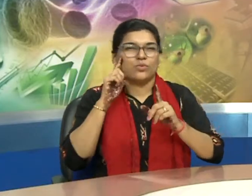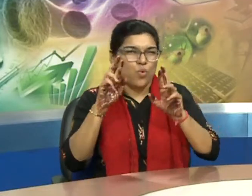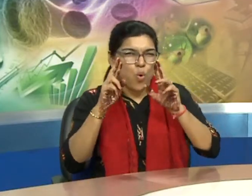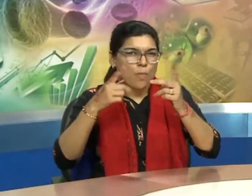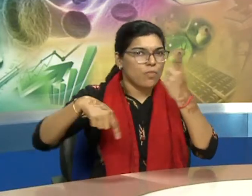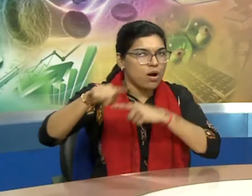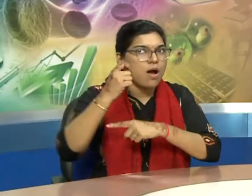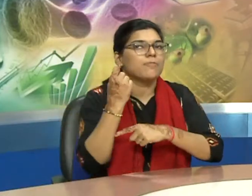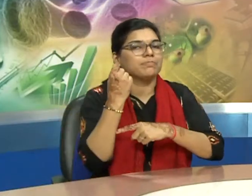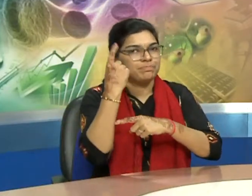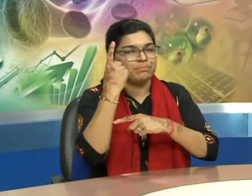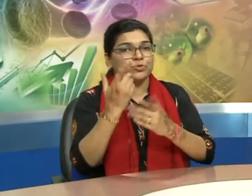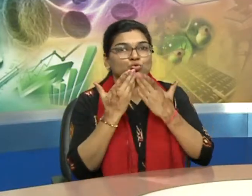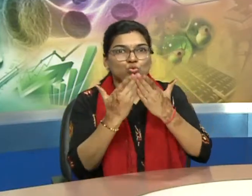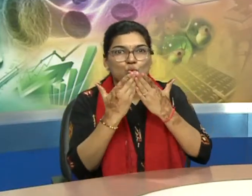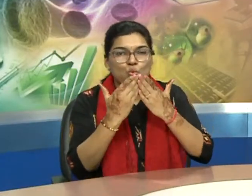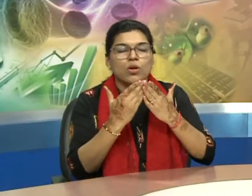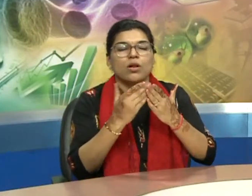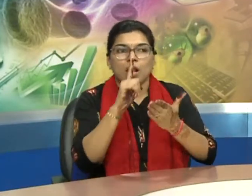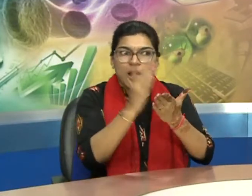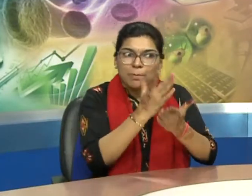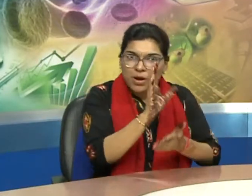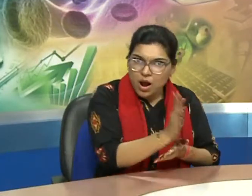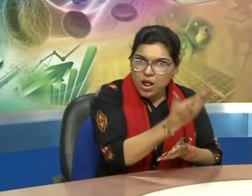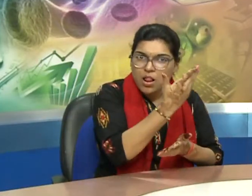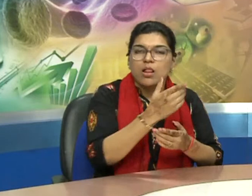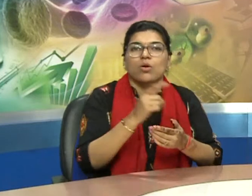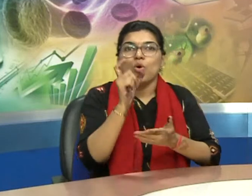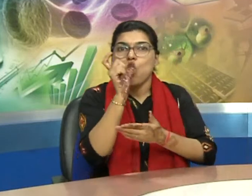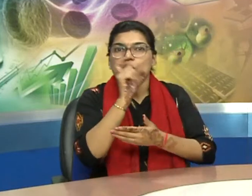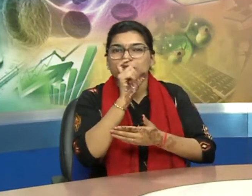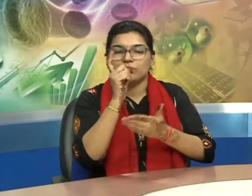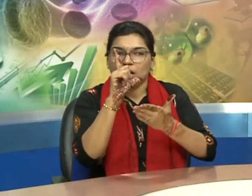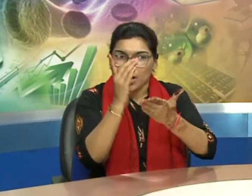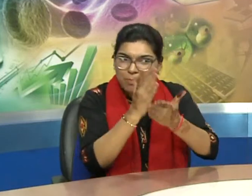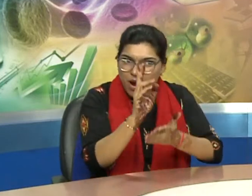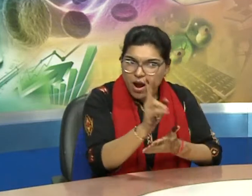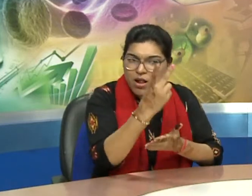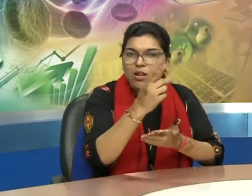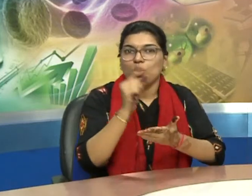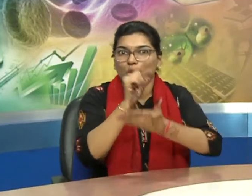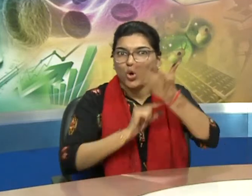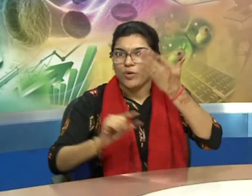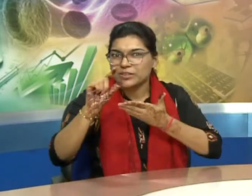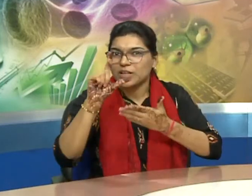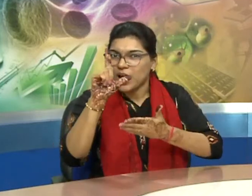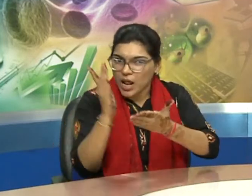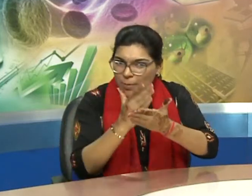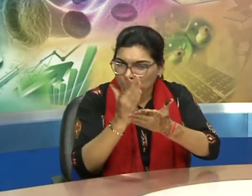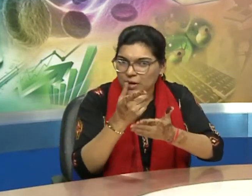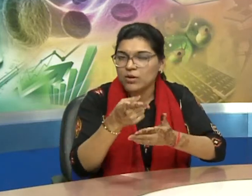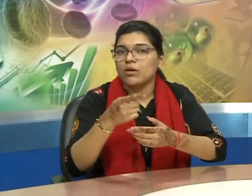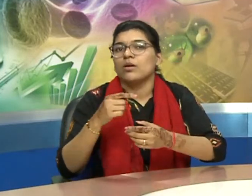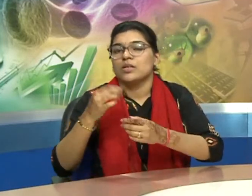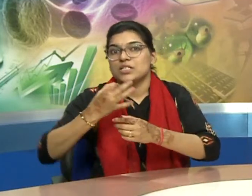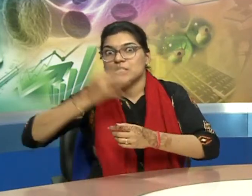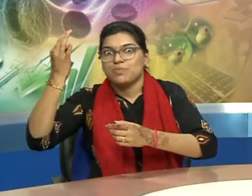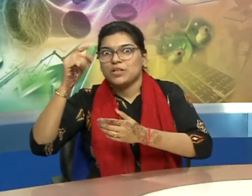So far we have discussed this lesson. I hope you have understood the school library, college library, university library,